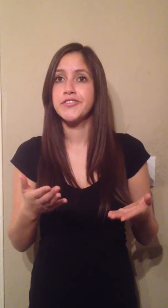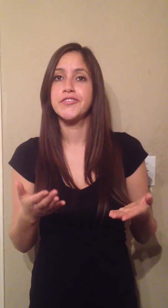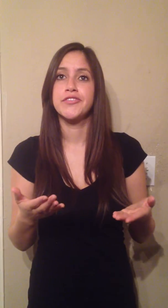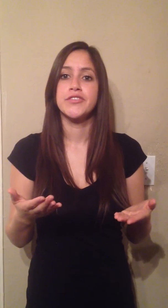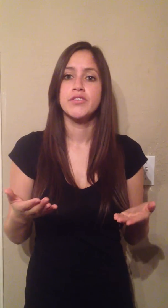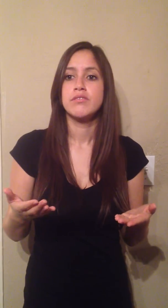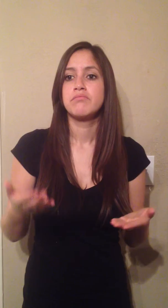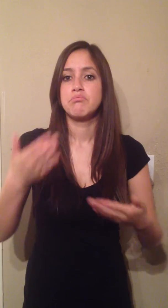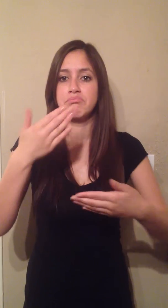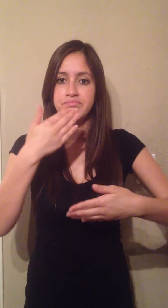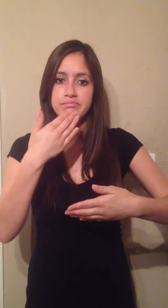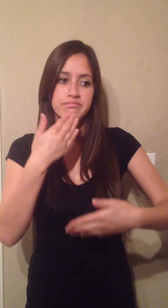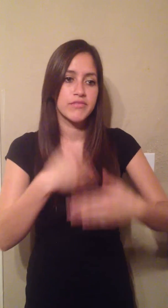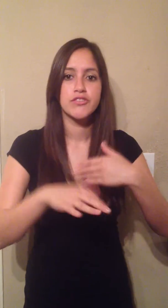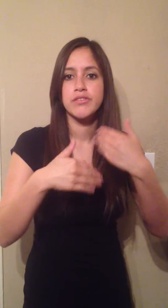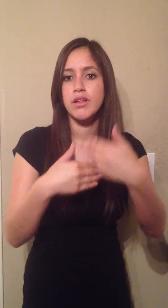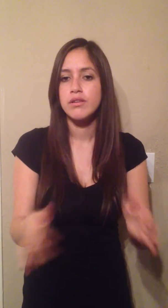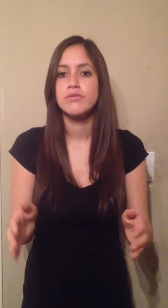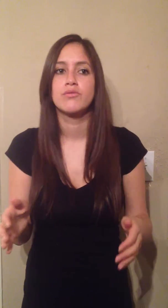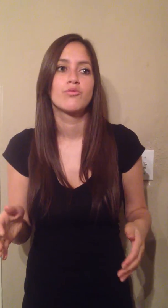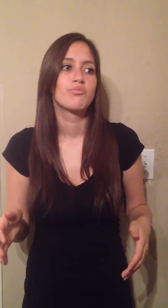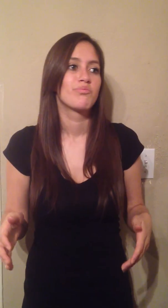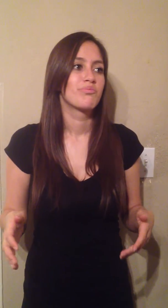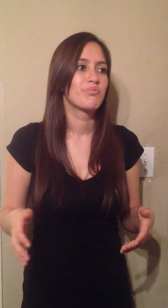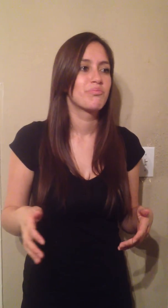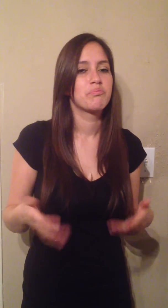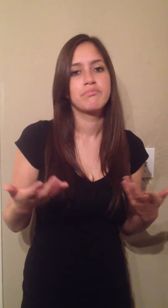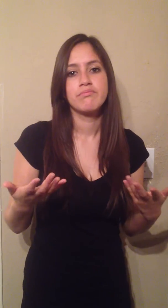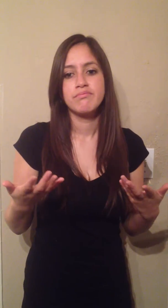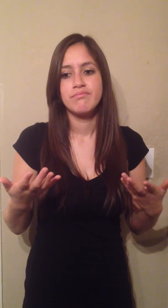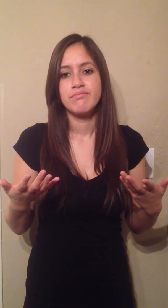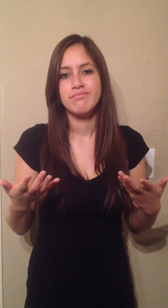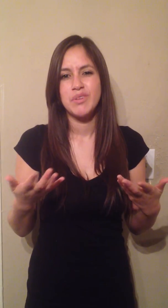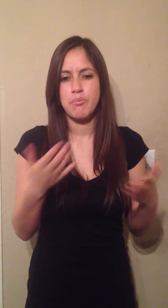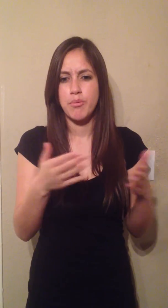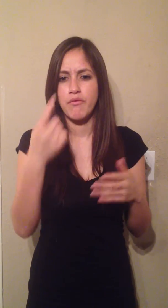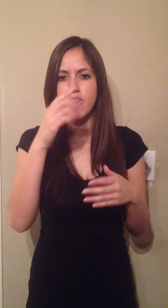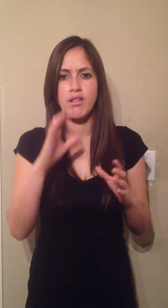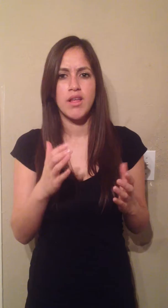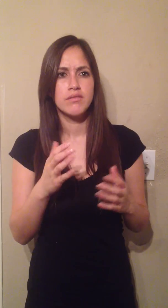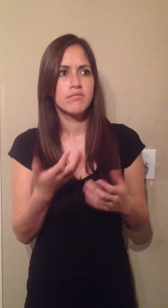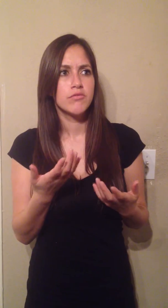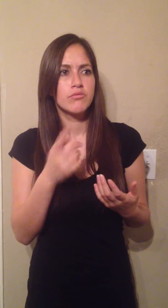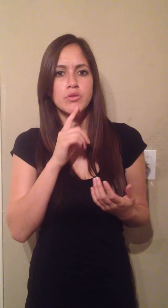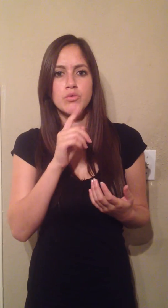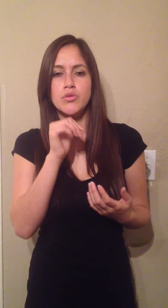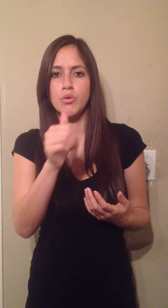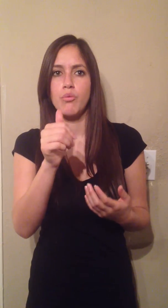into the classroom, they put everything down, they might take roll, and then usually they don't review a lot. They just sort of hit the